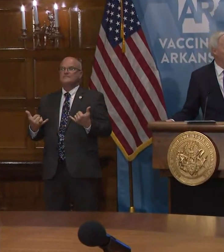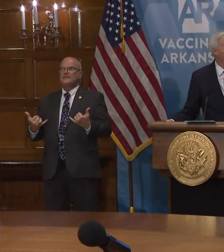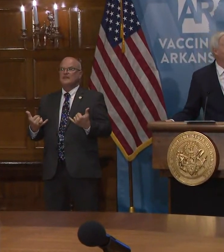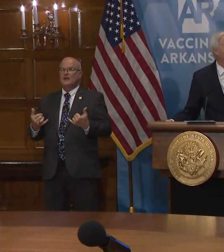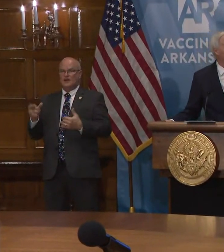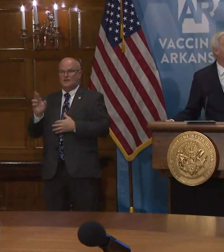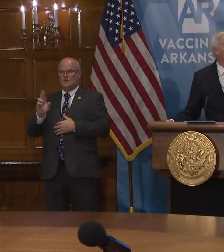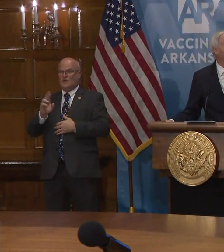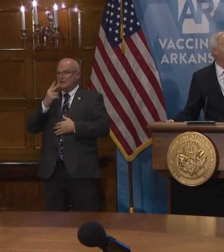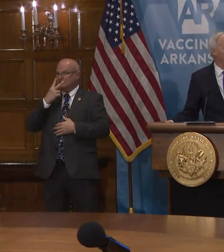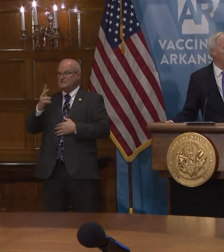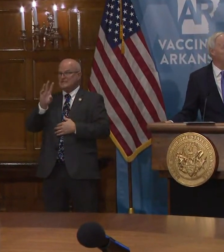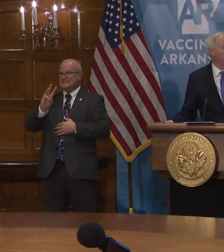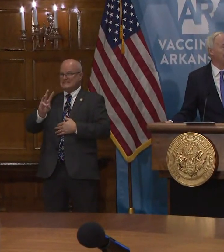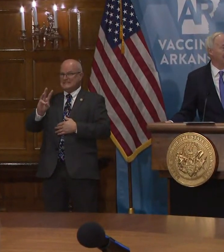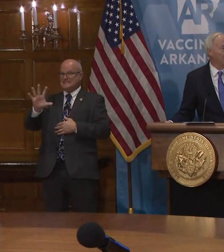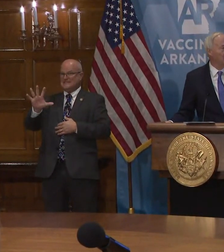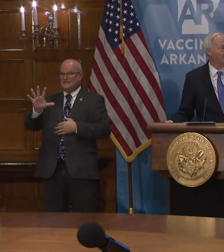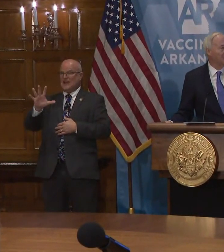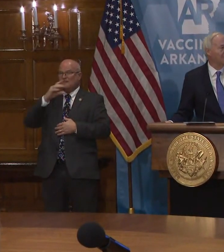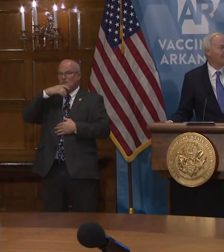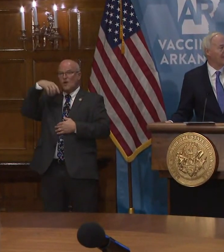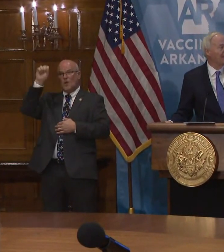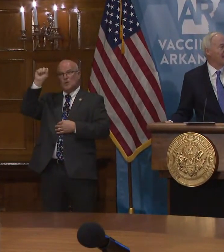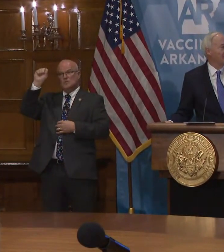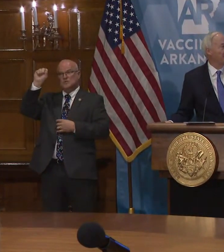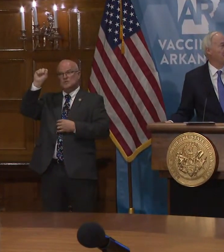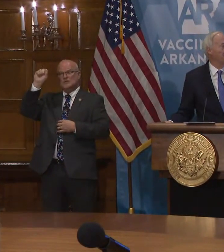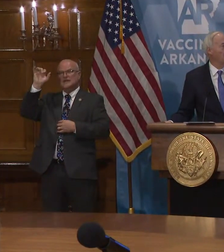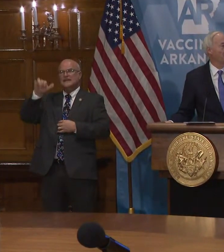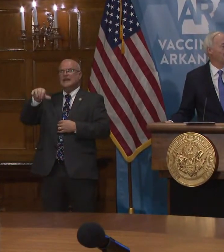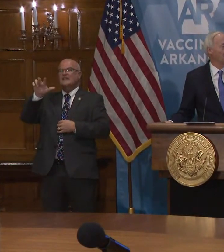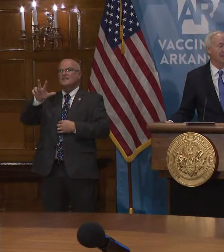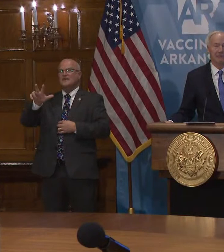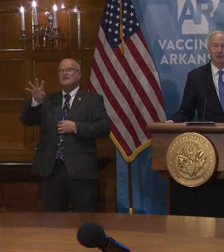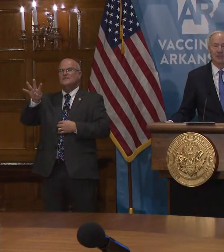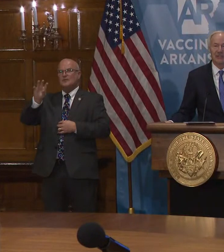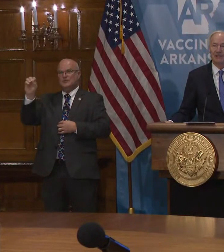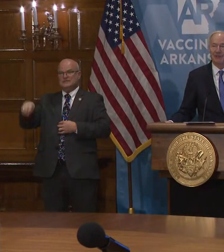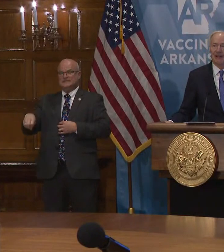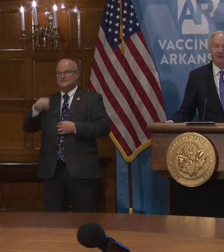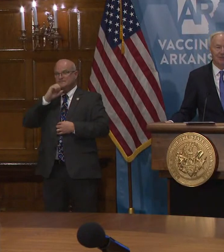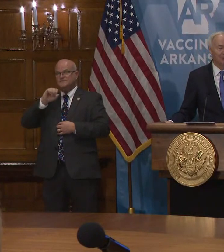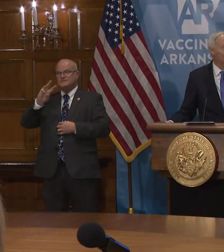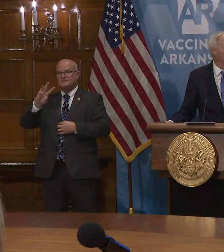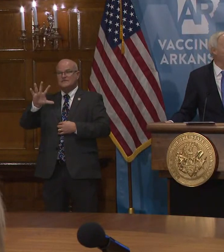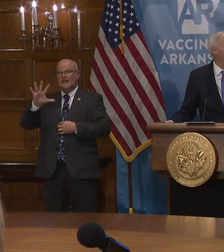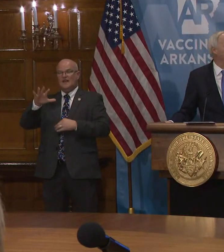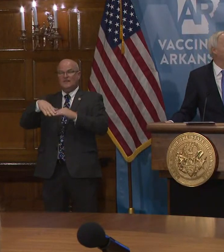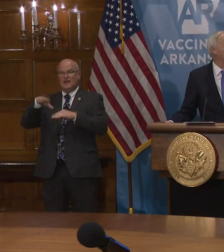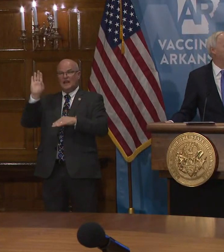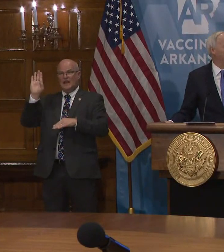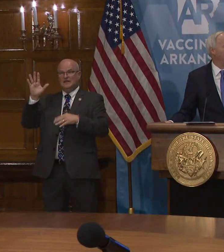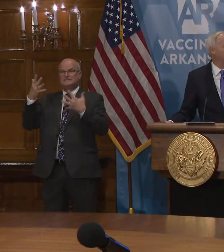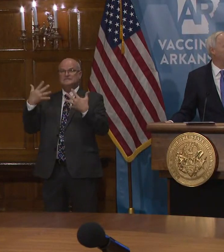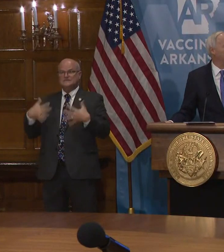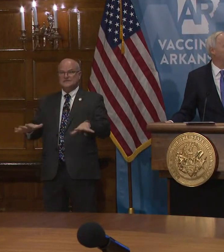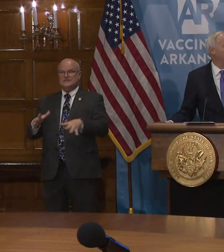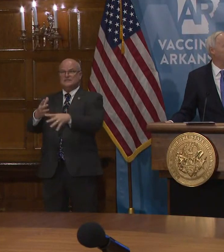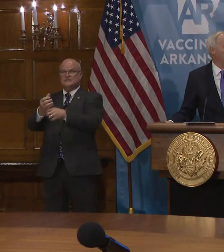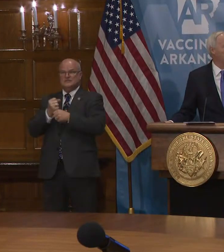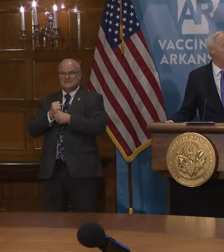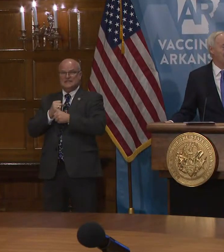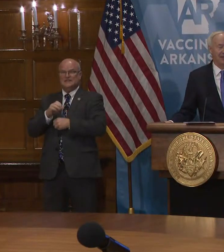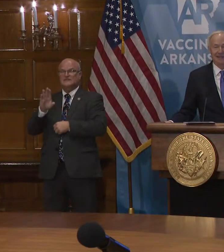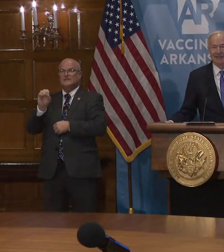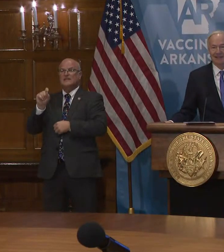on the right, you see 65 and older, that 34% of those 65 and older have received